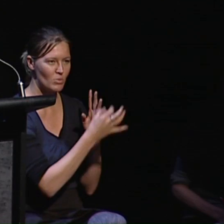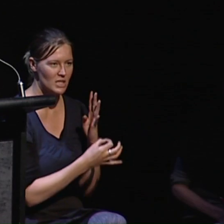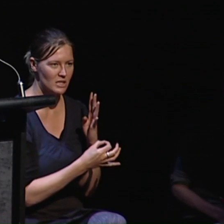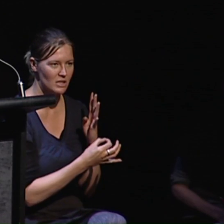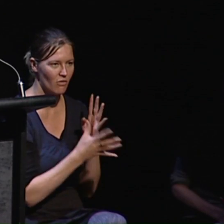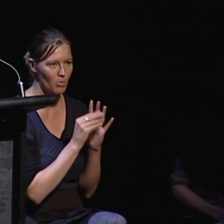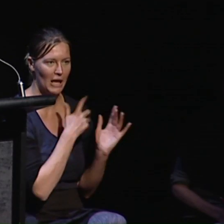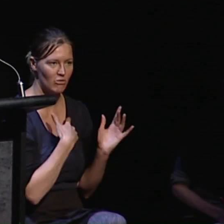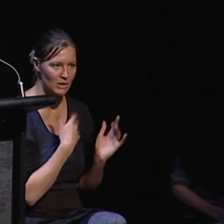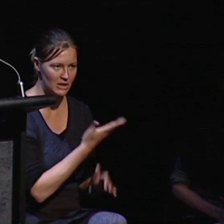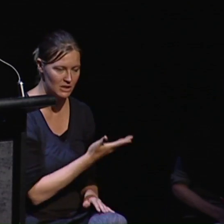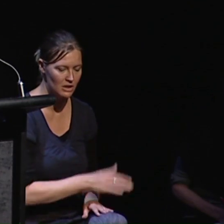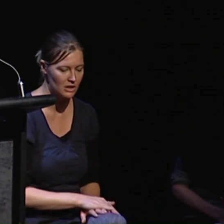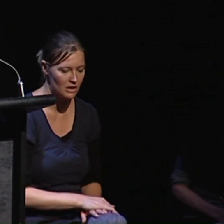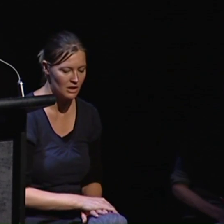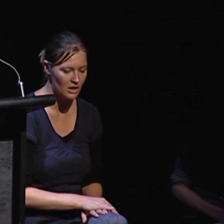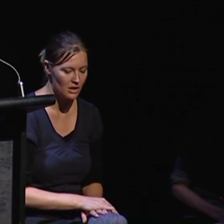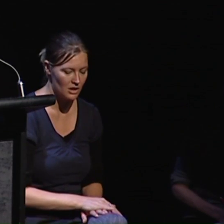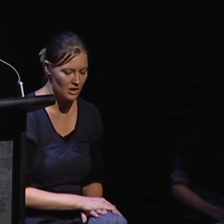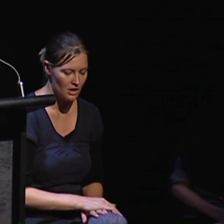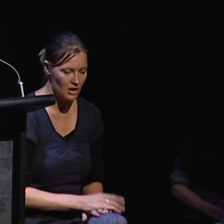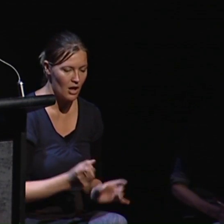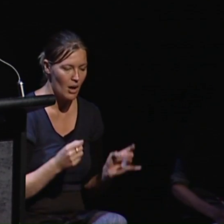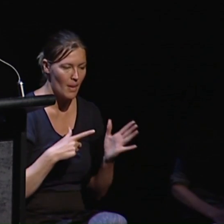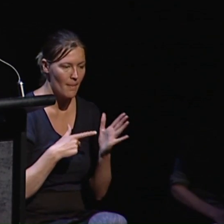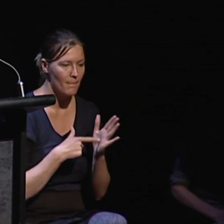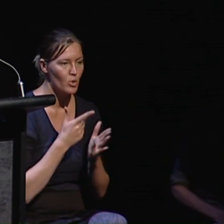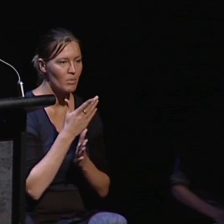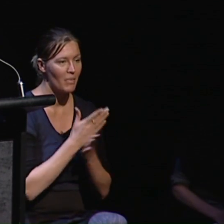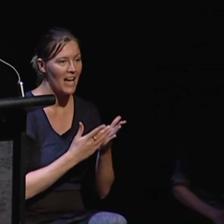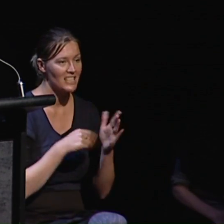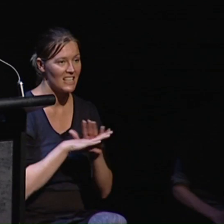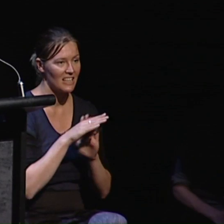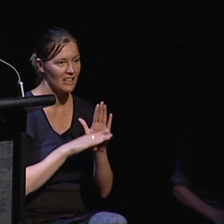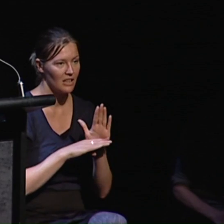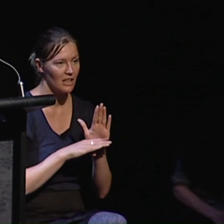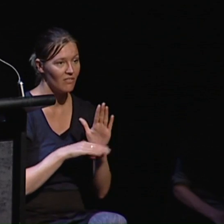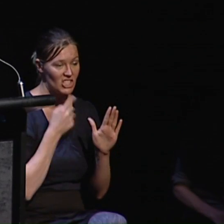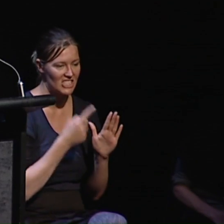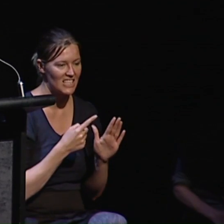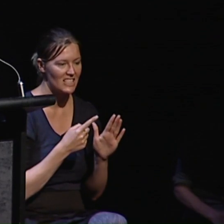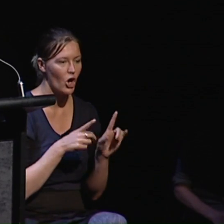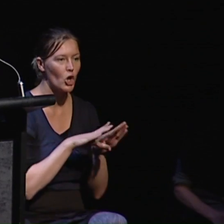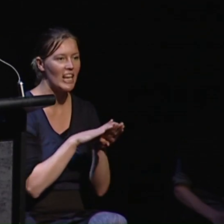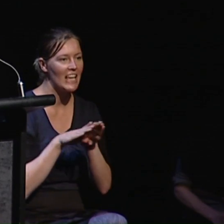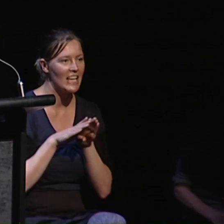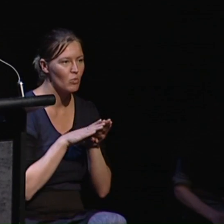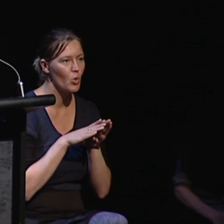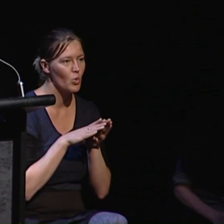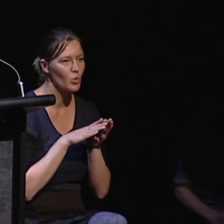And you know, the key phrase in the convention is on an equal basis with others. So if your